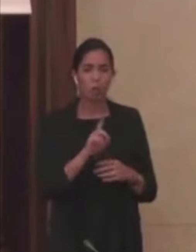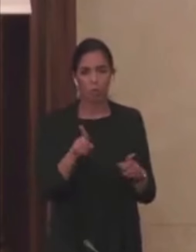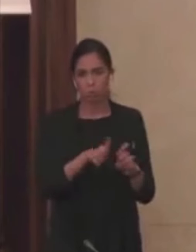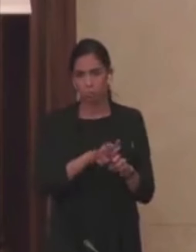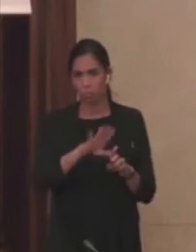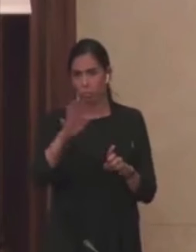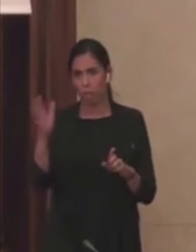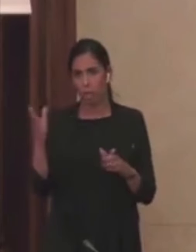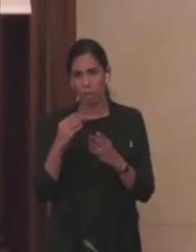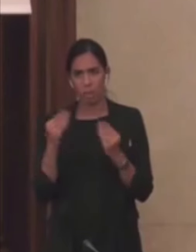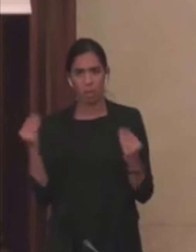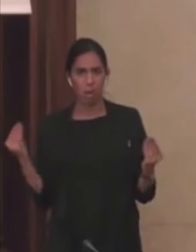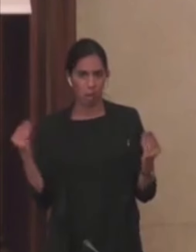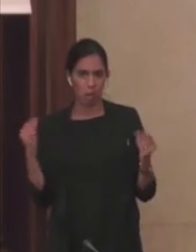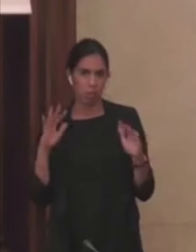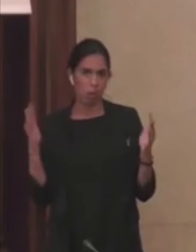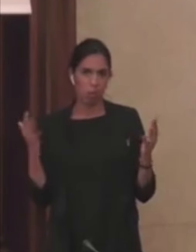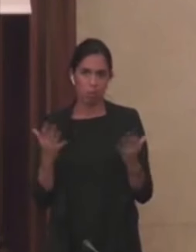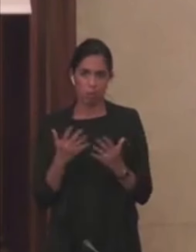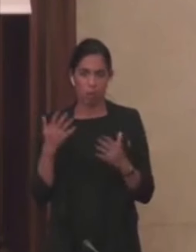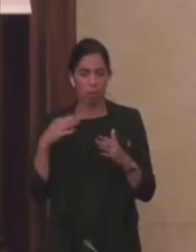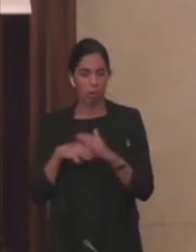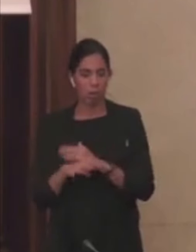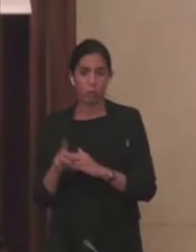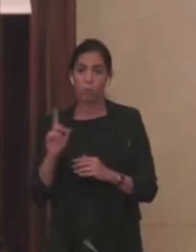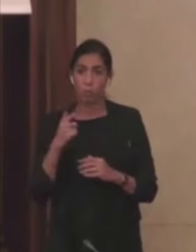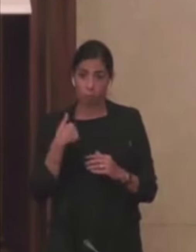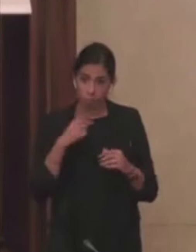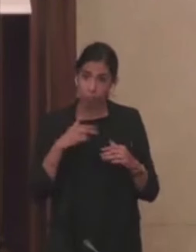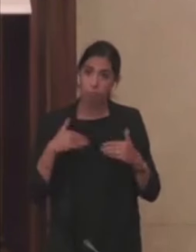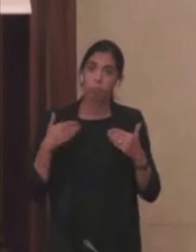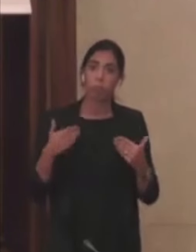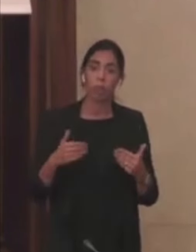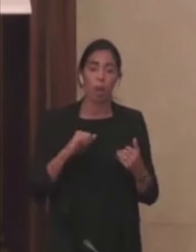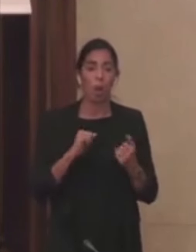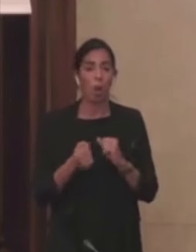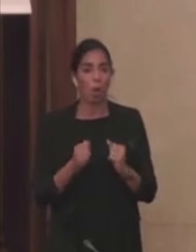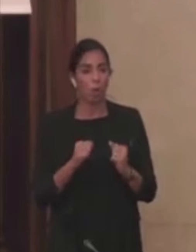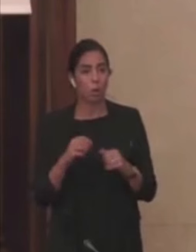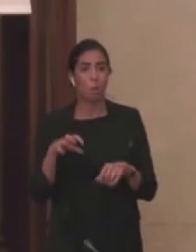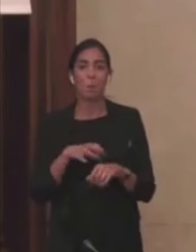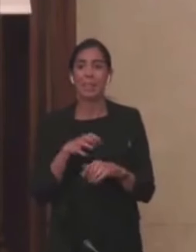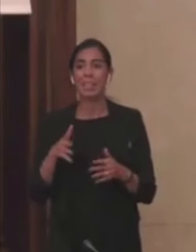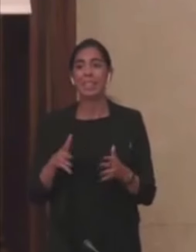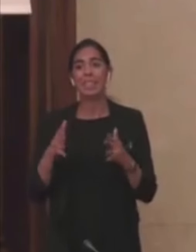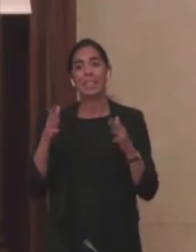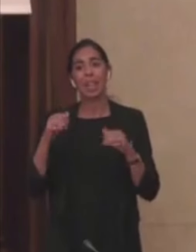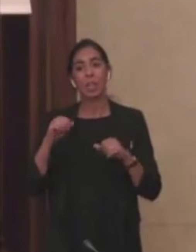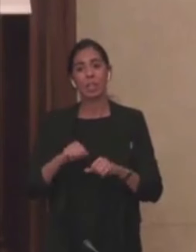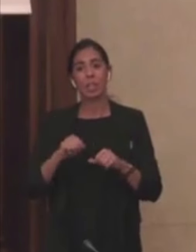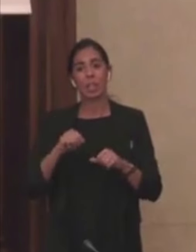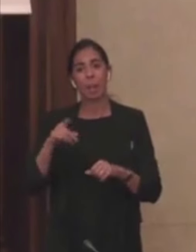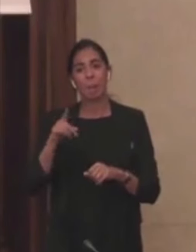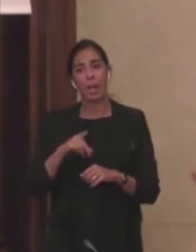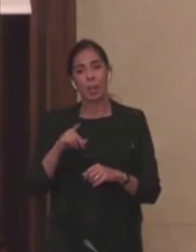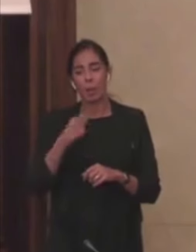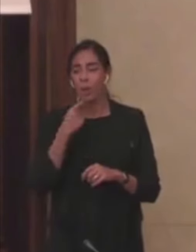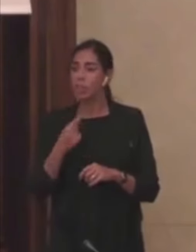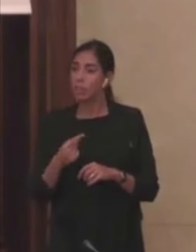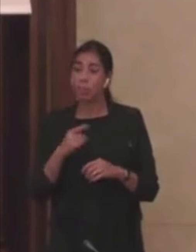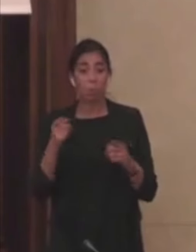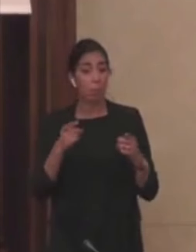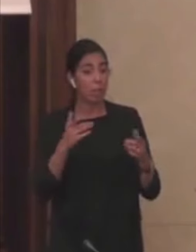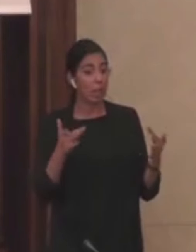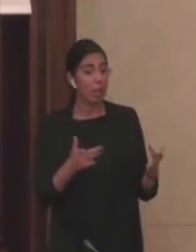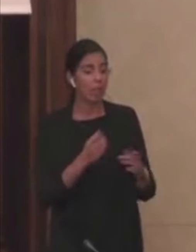asymptomatic phase and the mild phase can be solved through paracetamol,